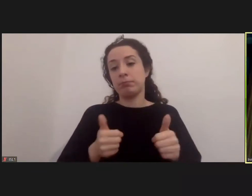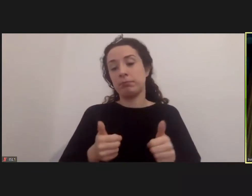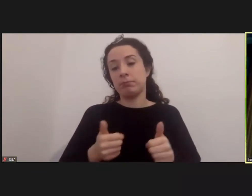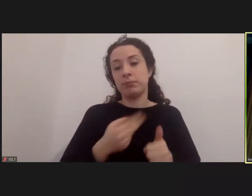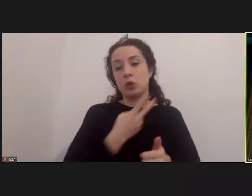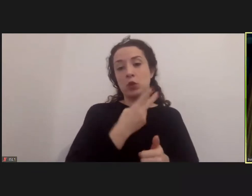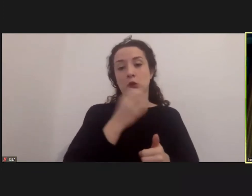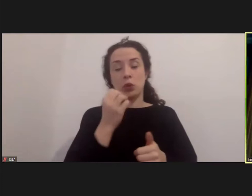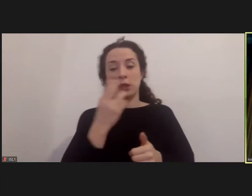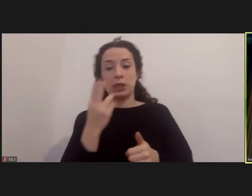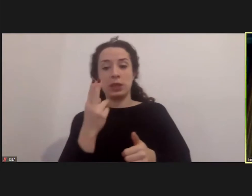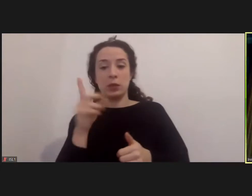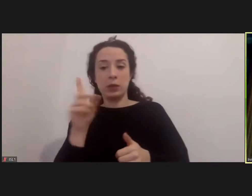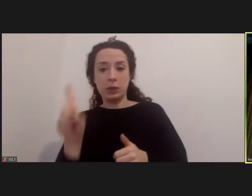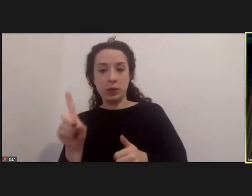2021-2030